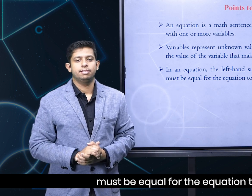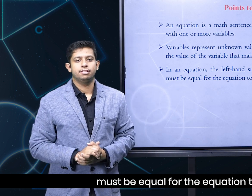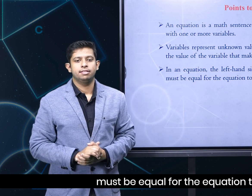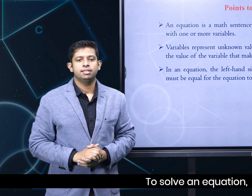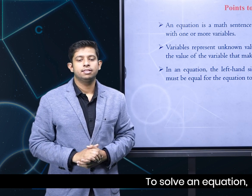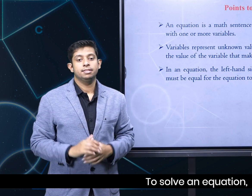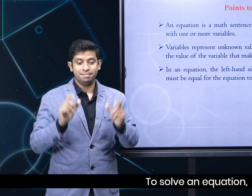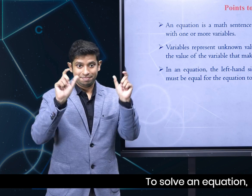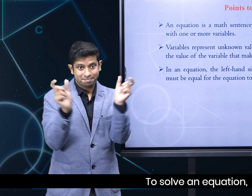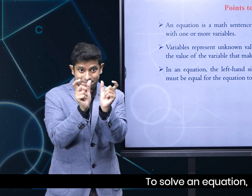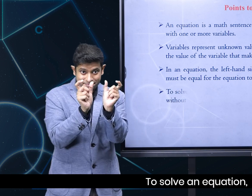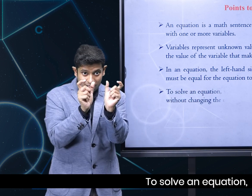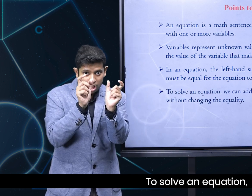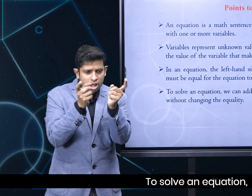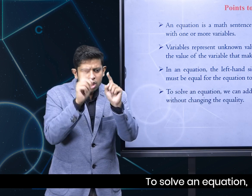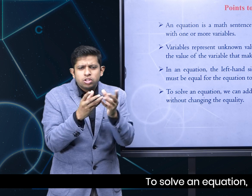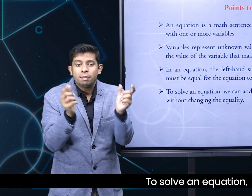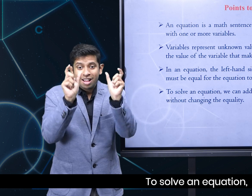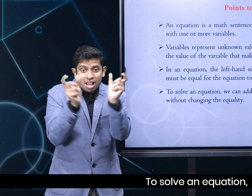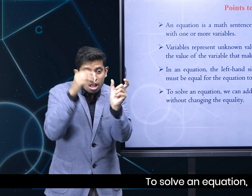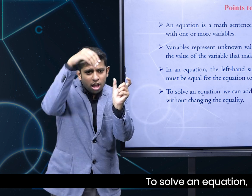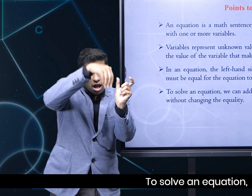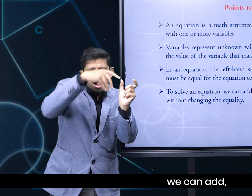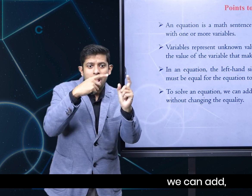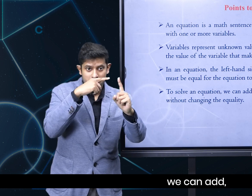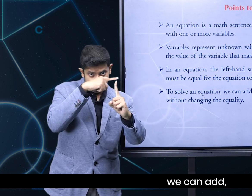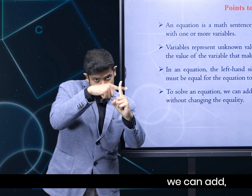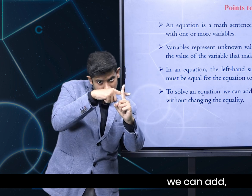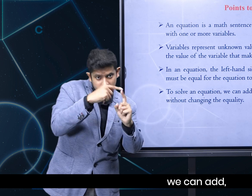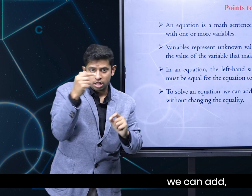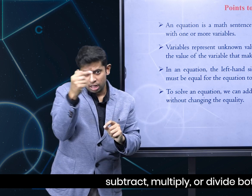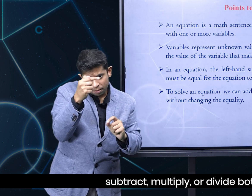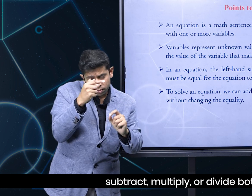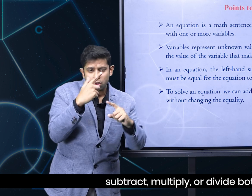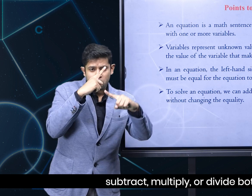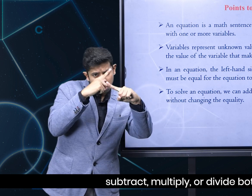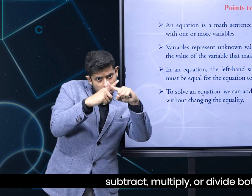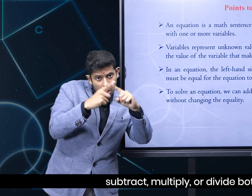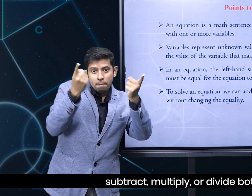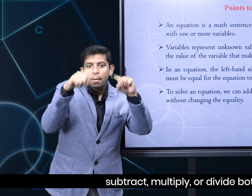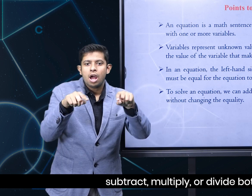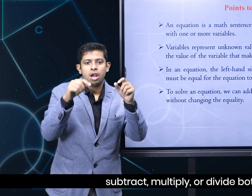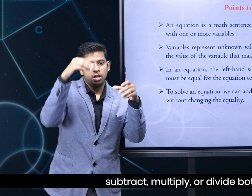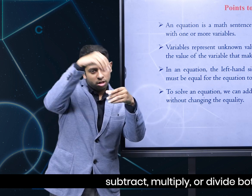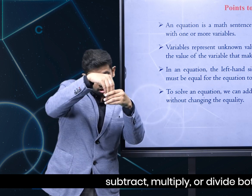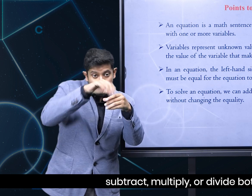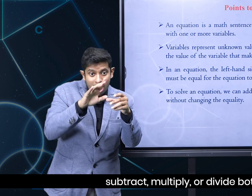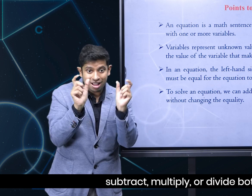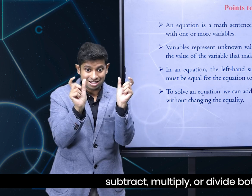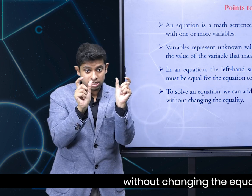true. To solve an equation, we can add, subtract, multiply or divide both sides